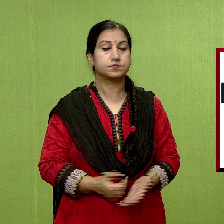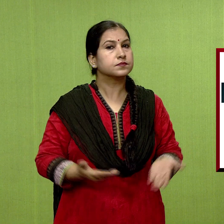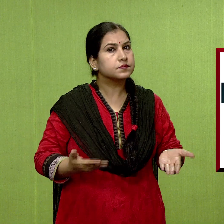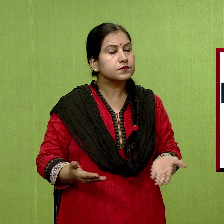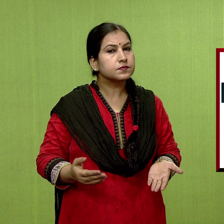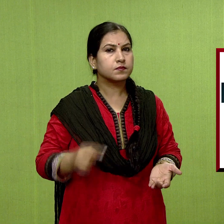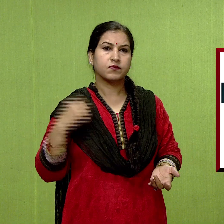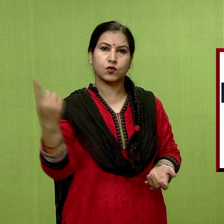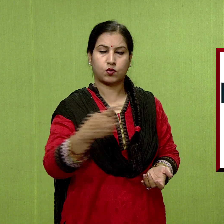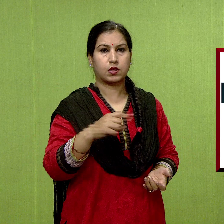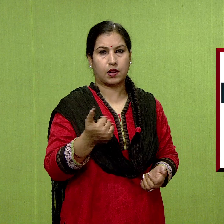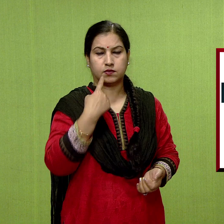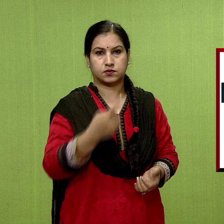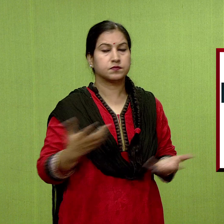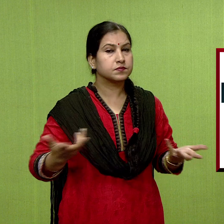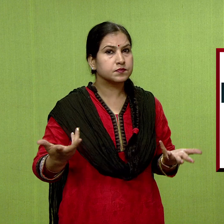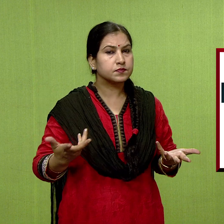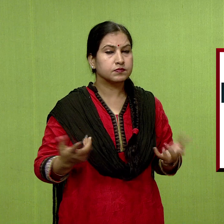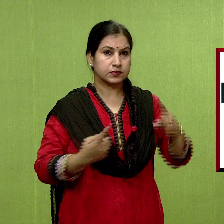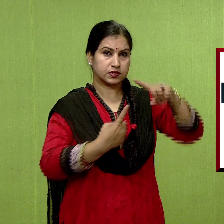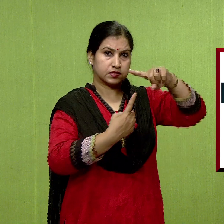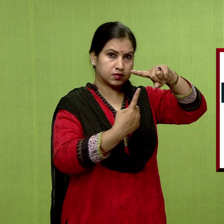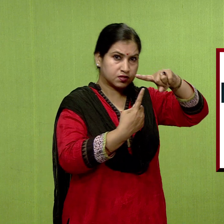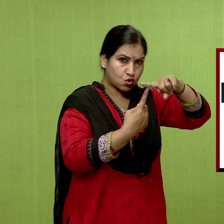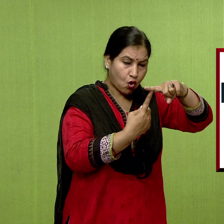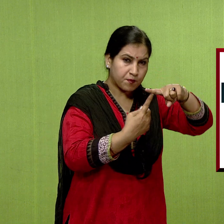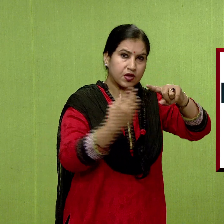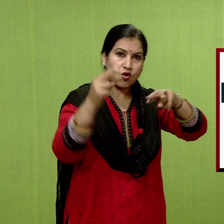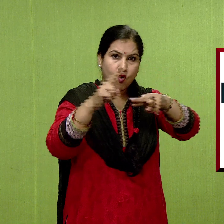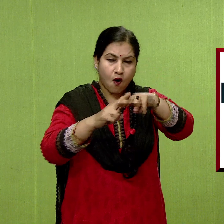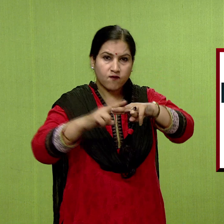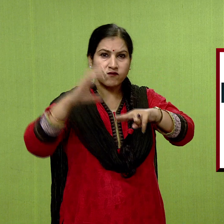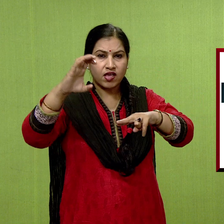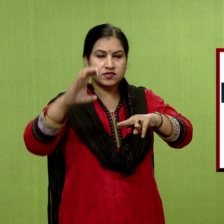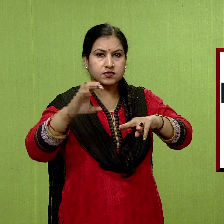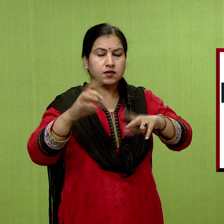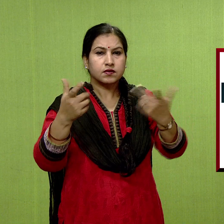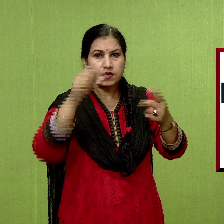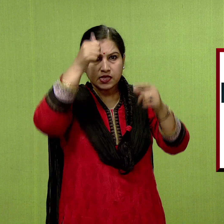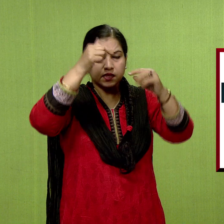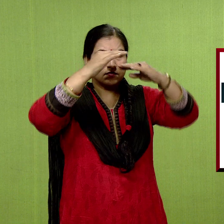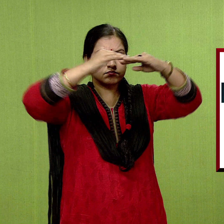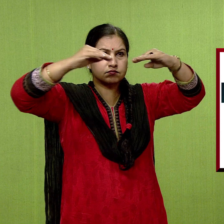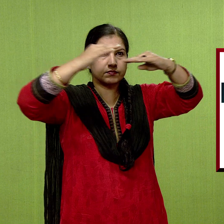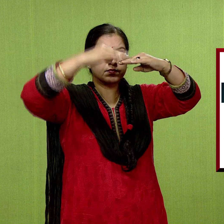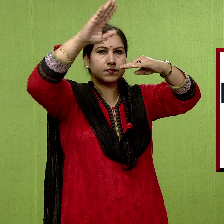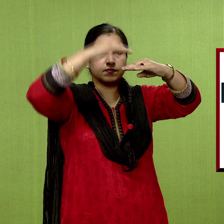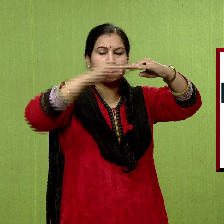So we can say that Tropic of Cancer divides India into two equal